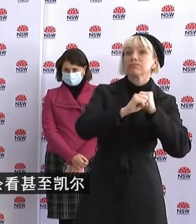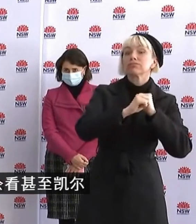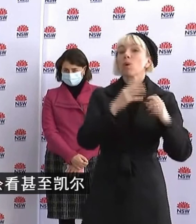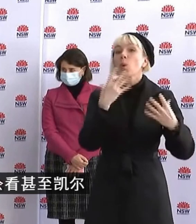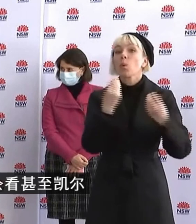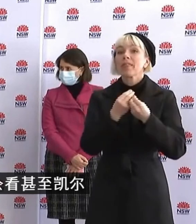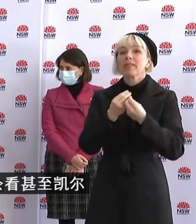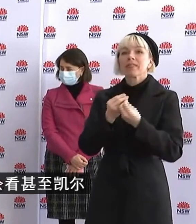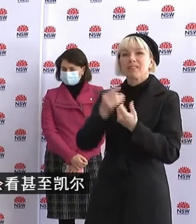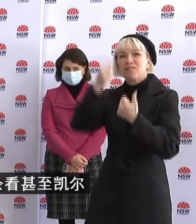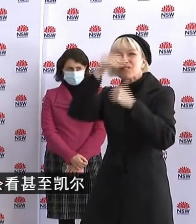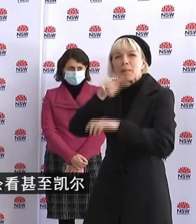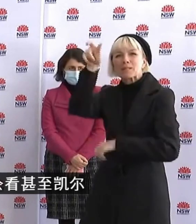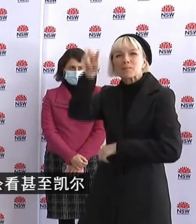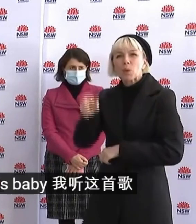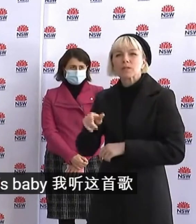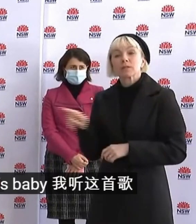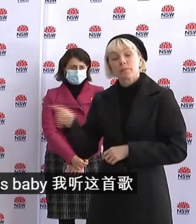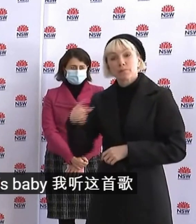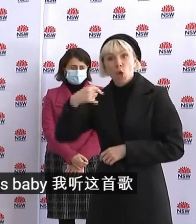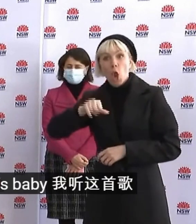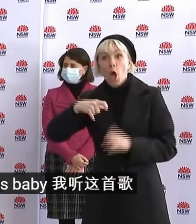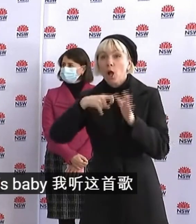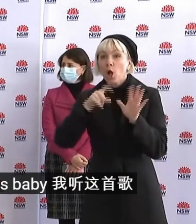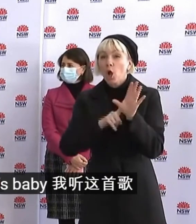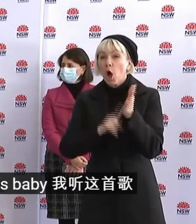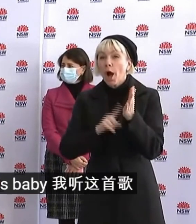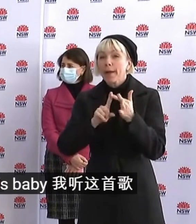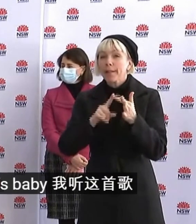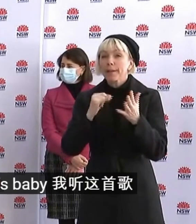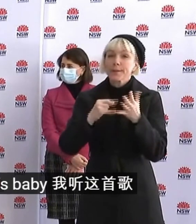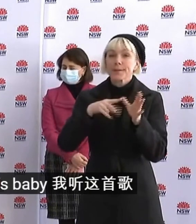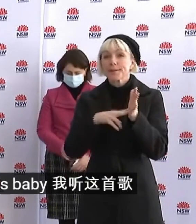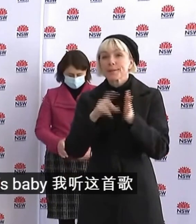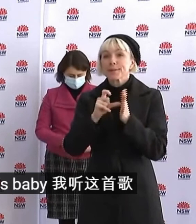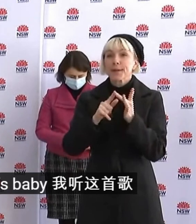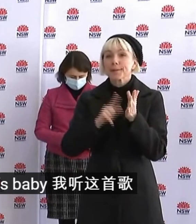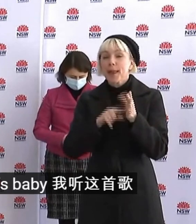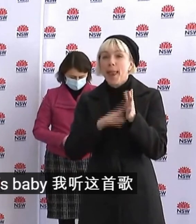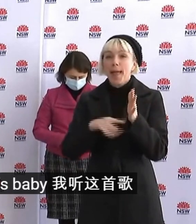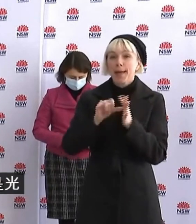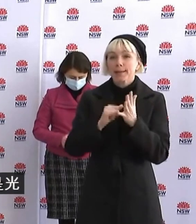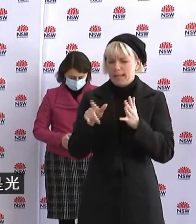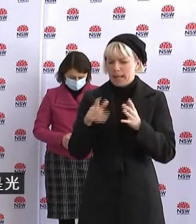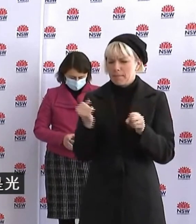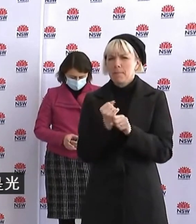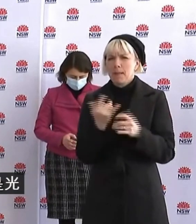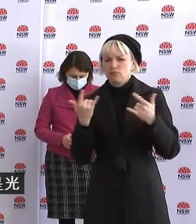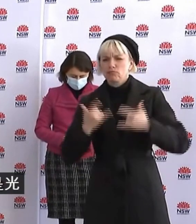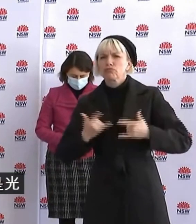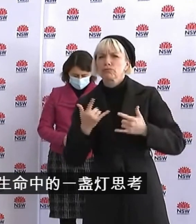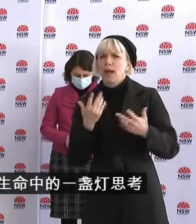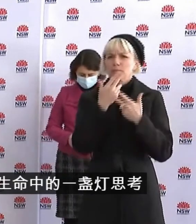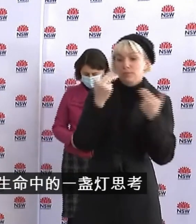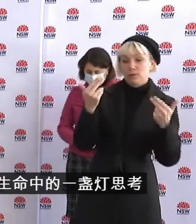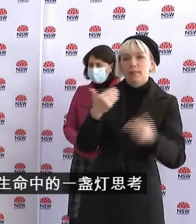Maybe even Kyle will think. If Kyle can do Get Vax Baby, and I listened to the song this morning, and I tell you what, it was a